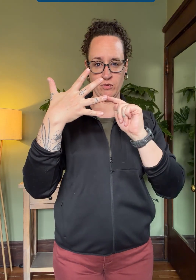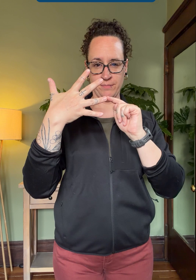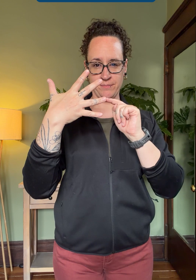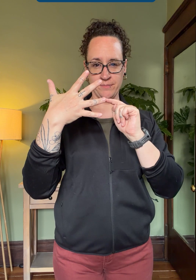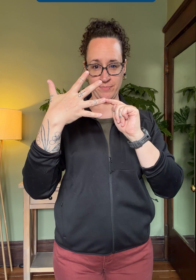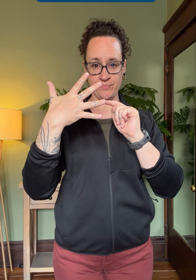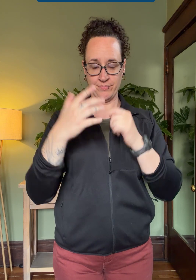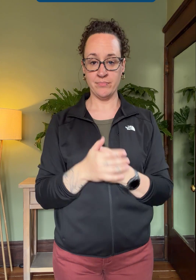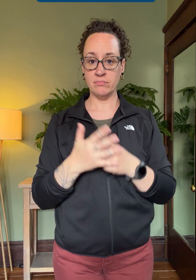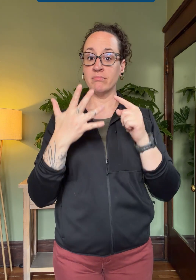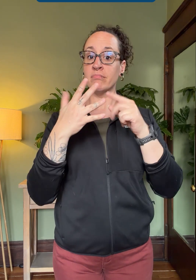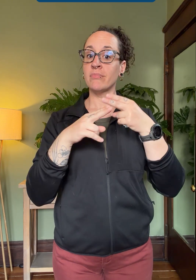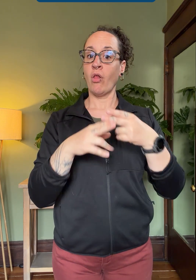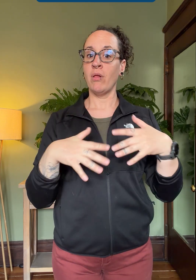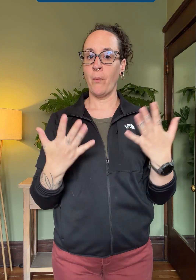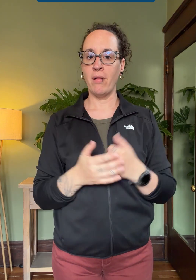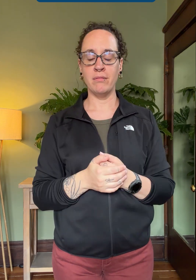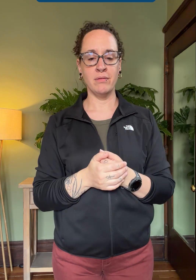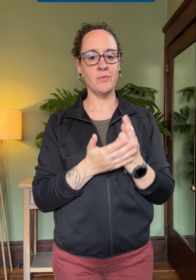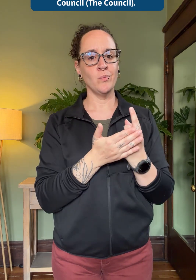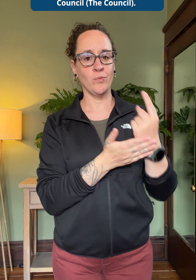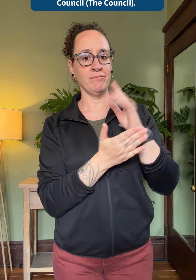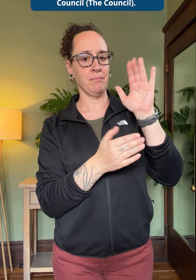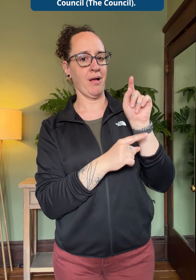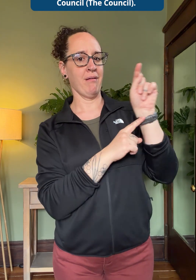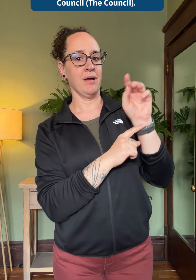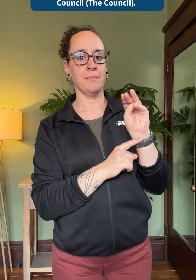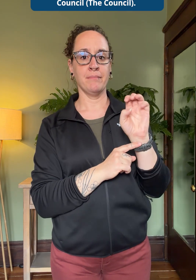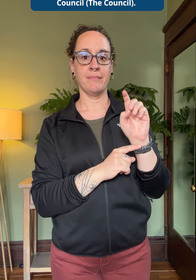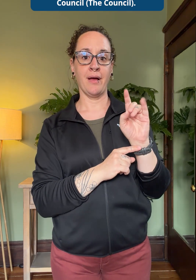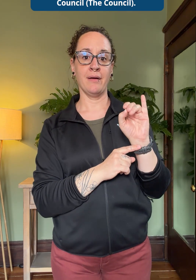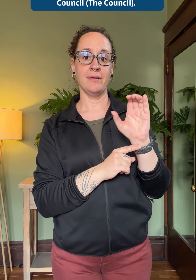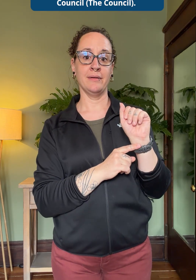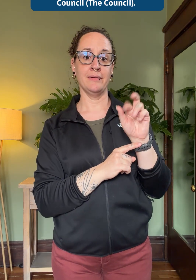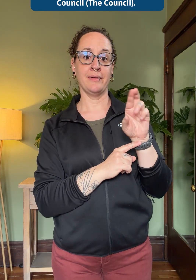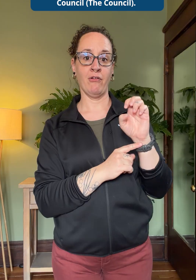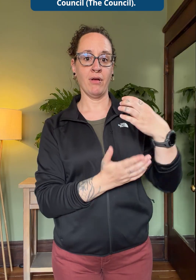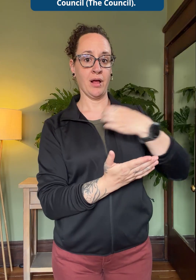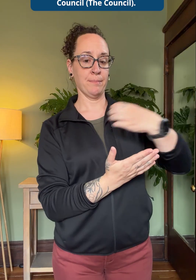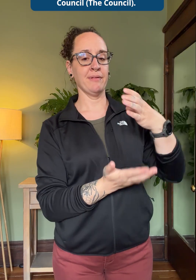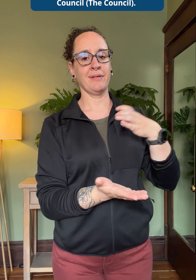level, called the Review by Medicare Appeals Council, or the